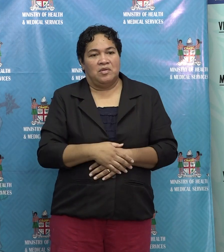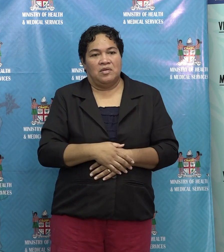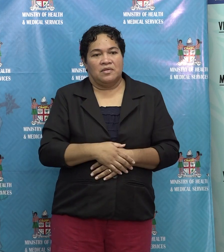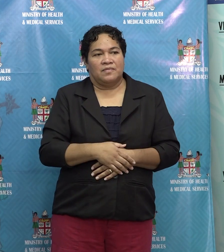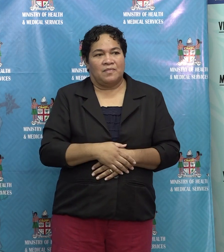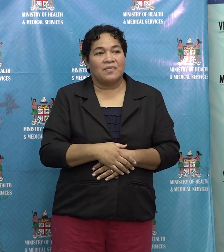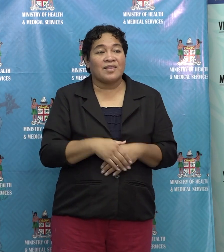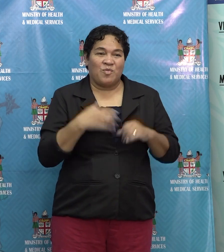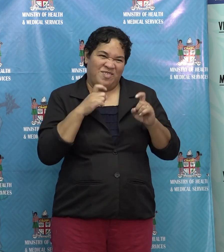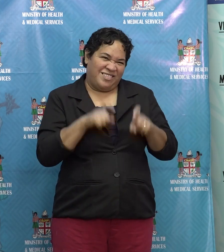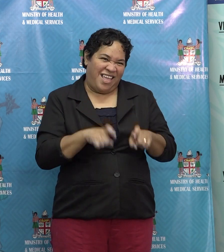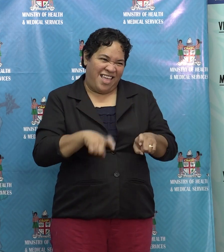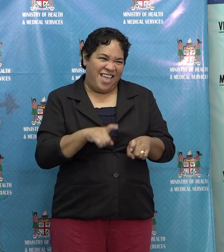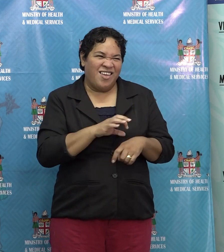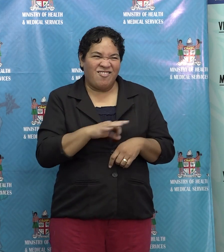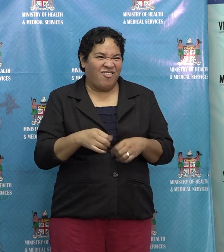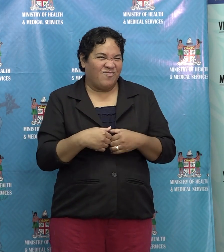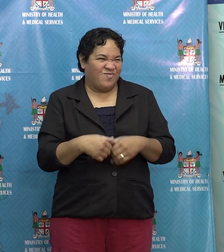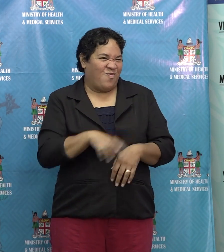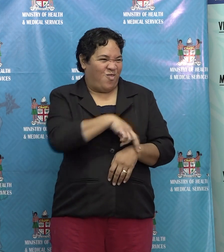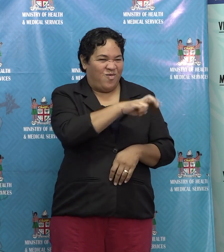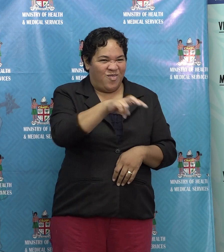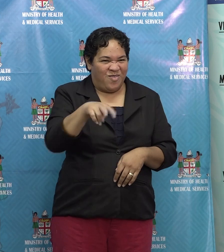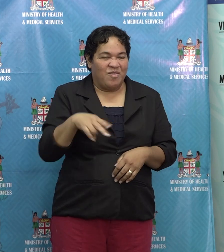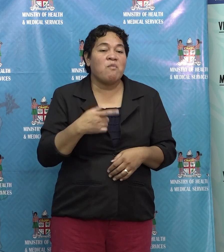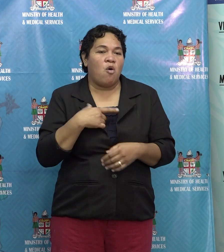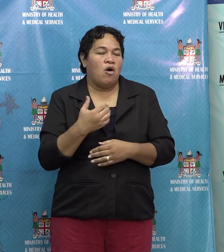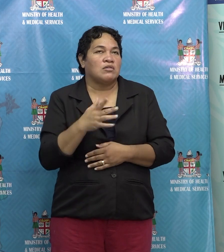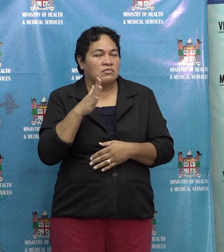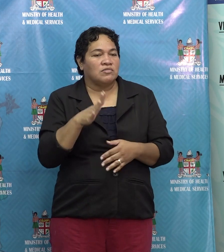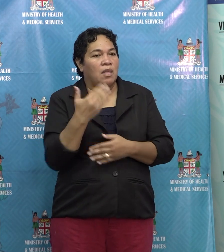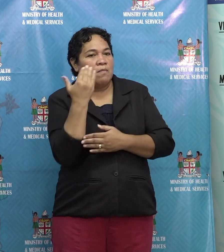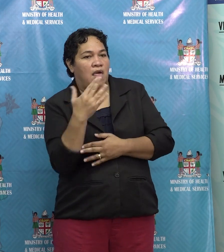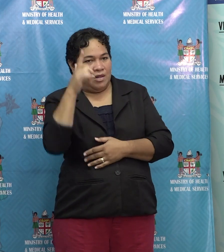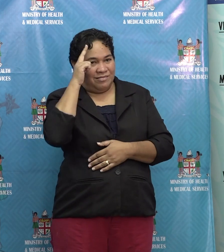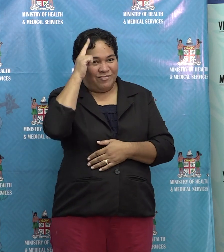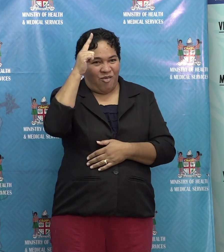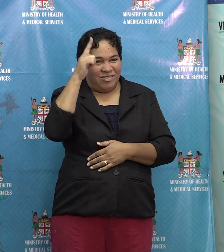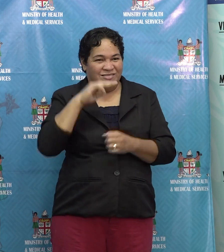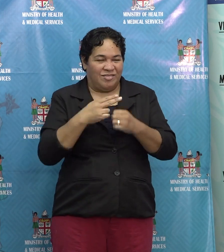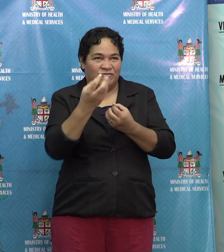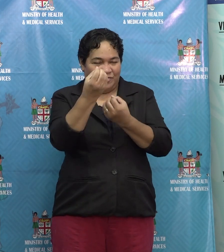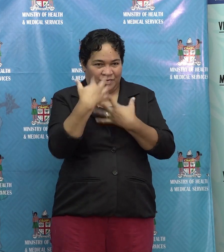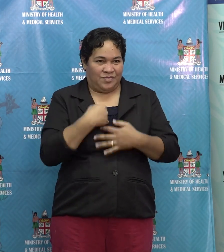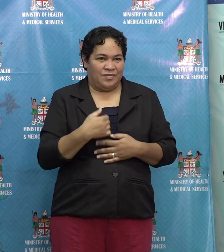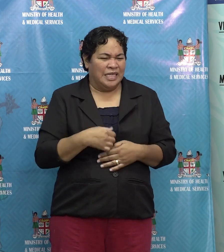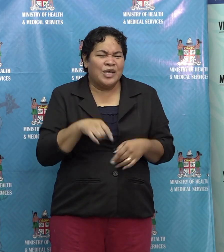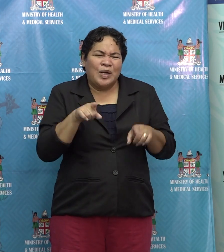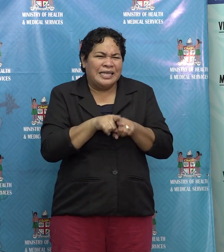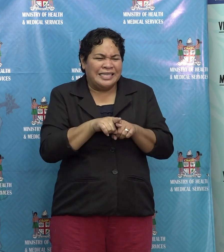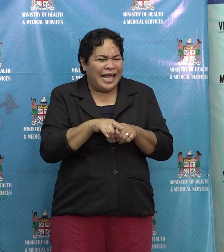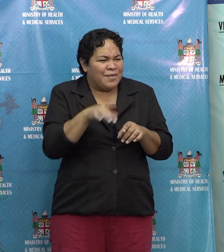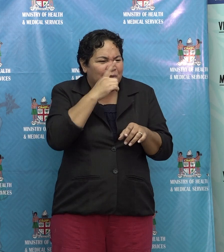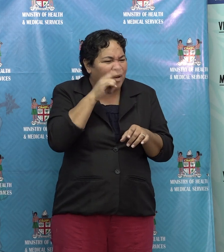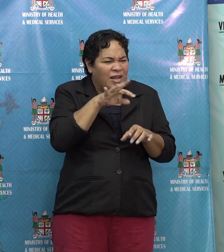That's part and parcel of how, when you're mounting a big response like this, the various pieces of the jigsaw puzzle all